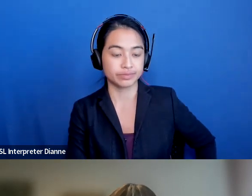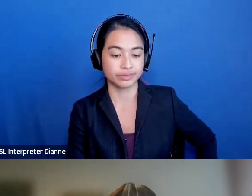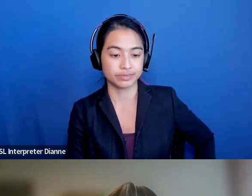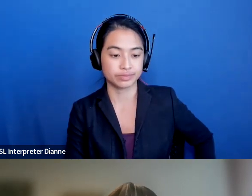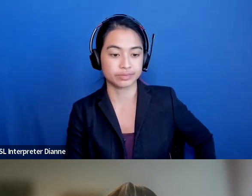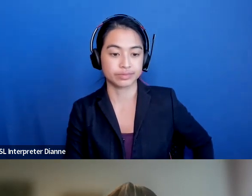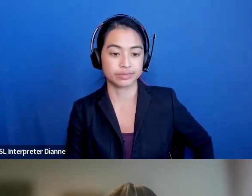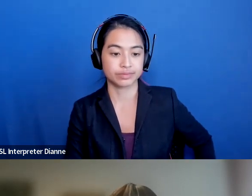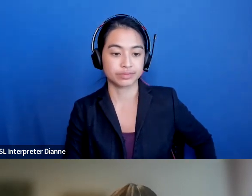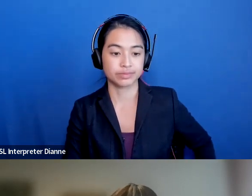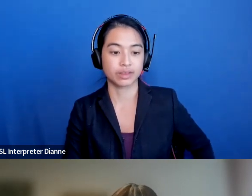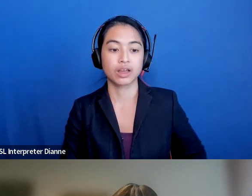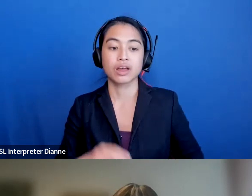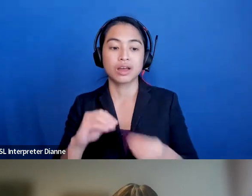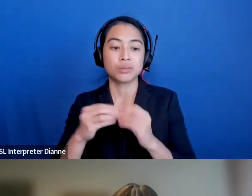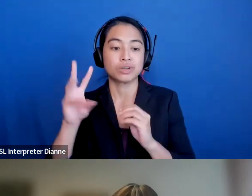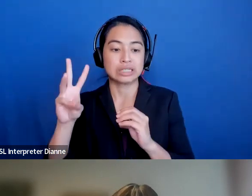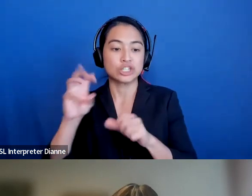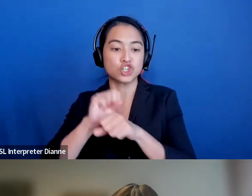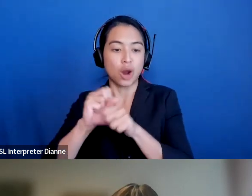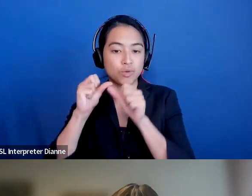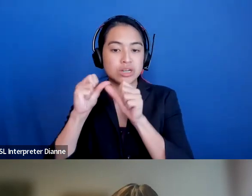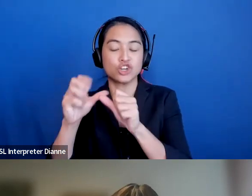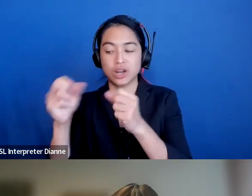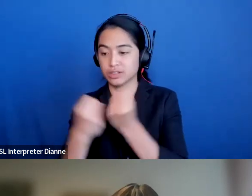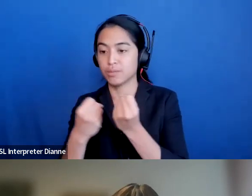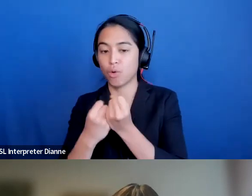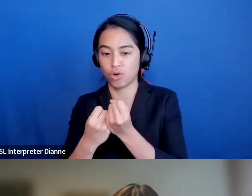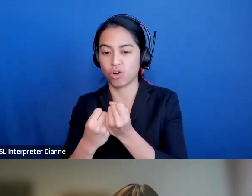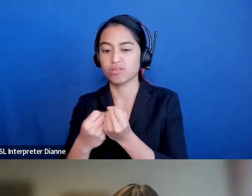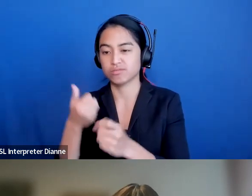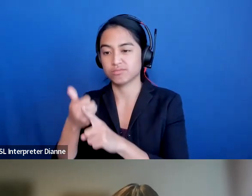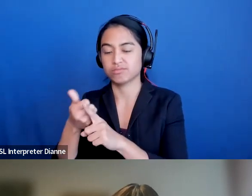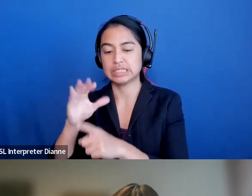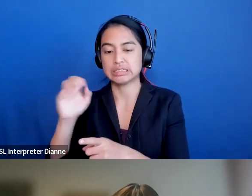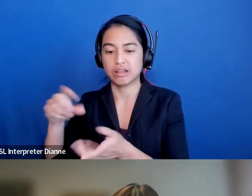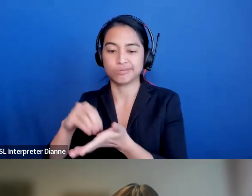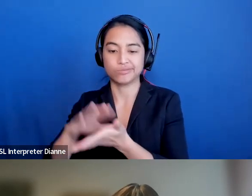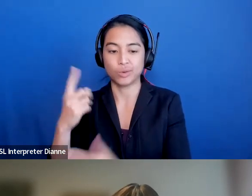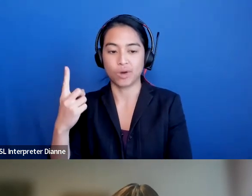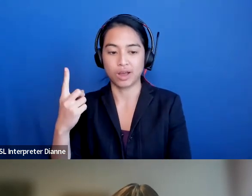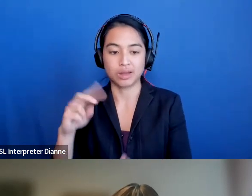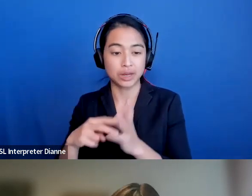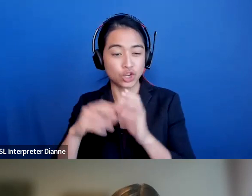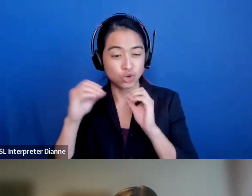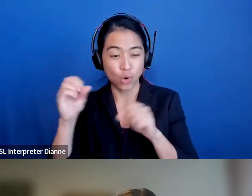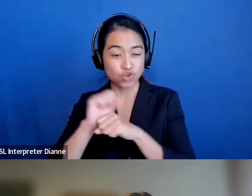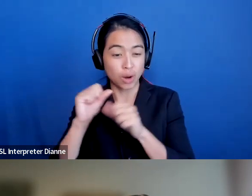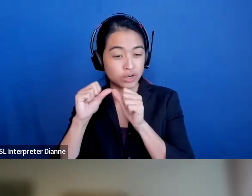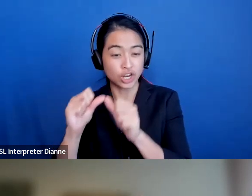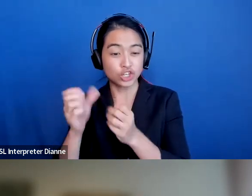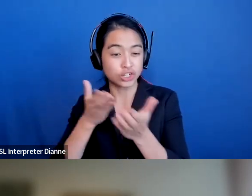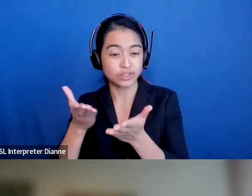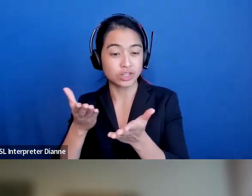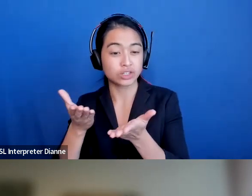and support. And the CIL gave itself a 1 in this area. And that means no job retention services offered, no